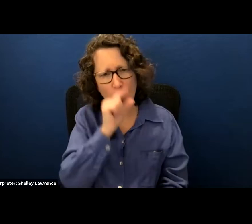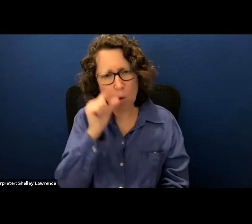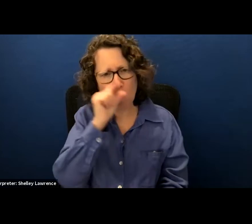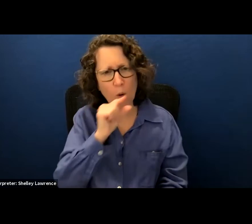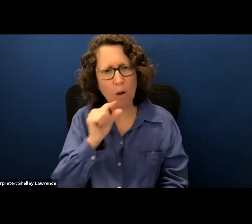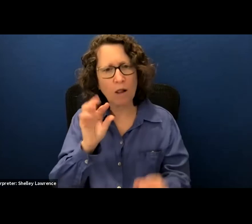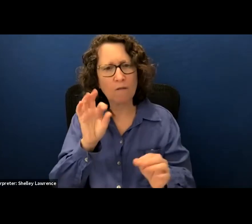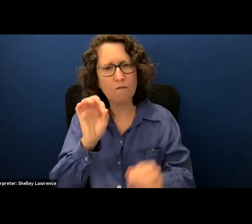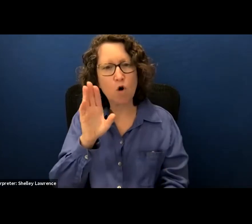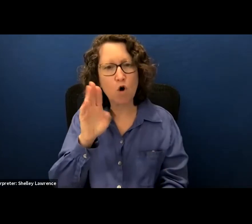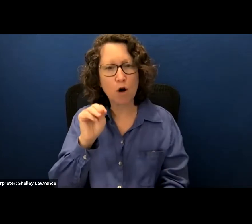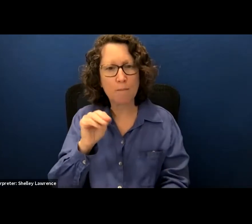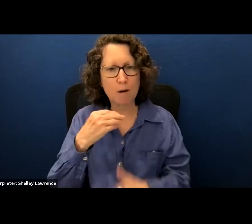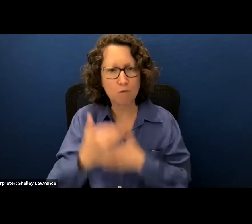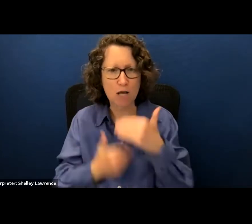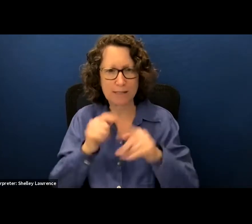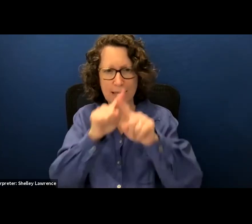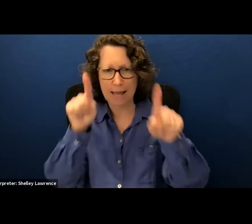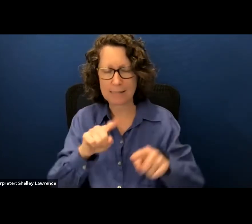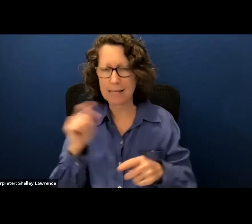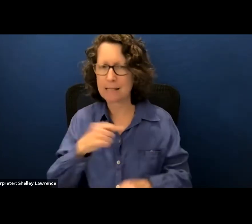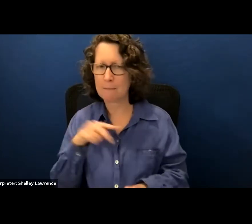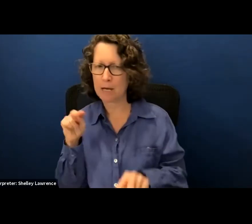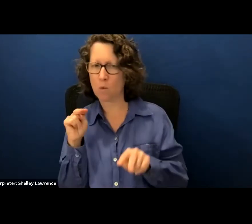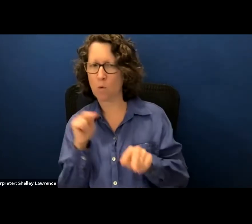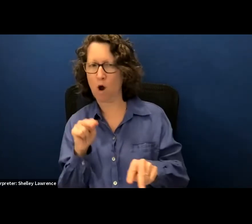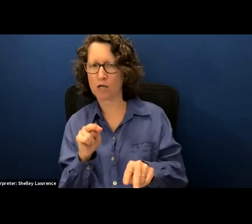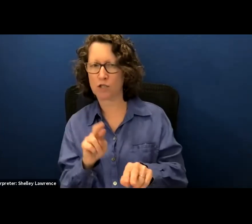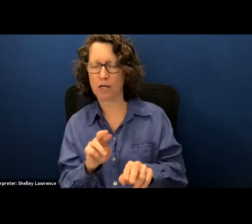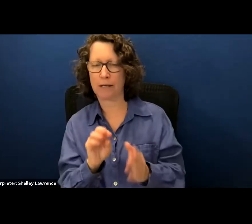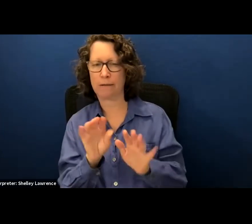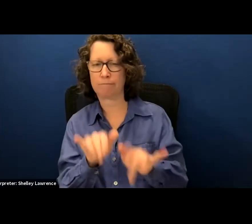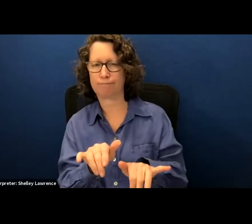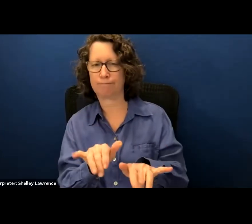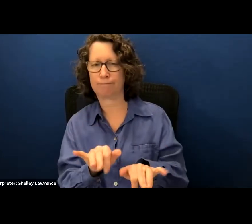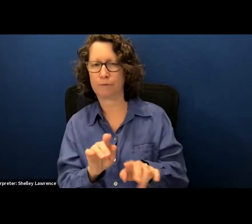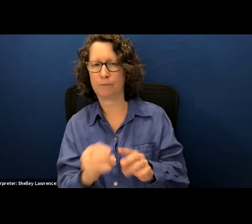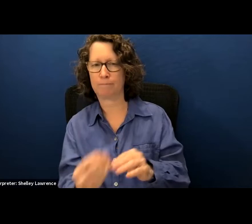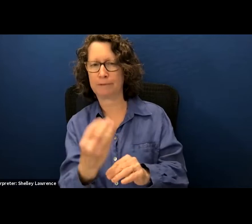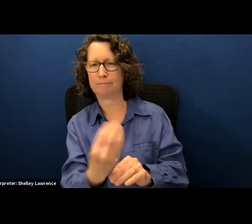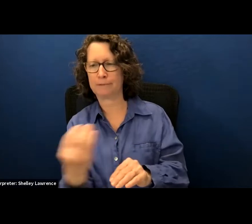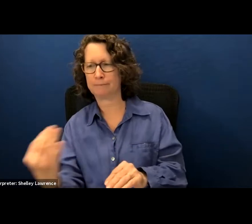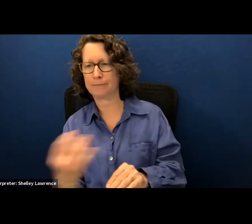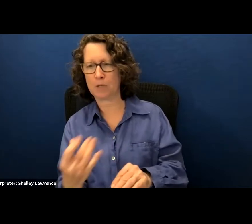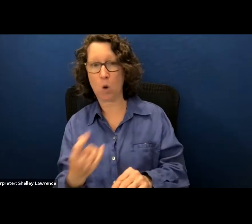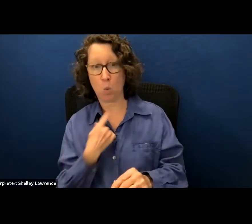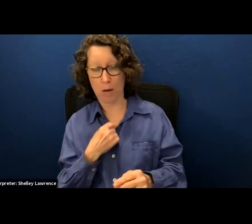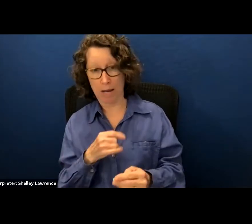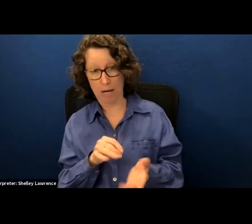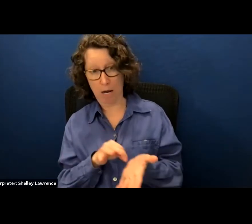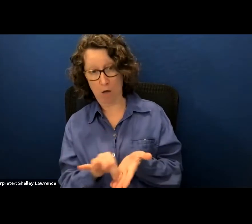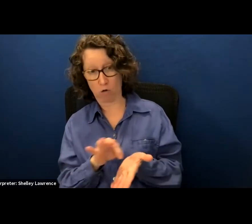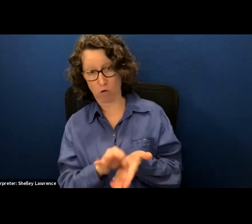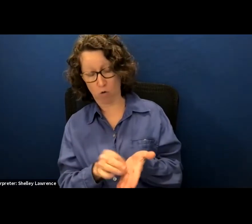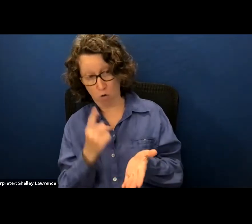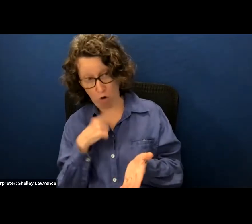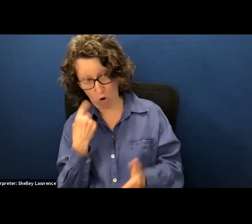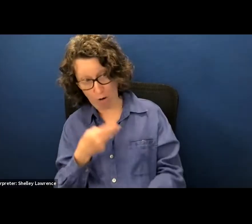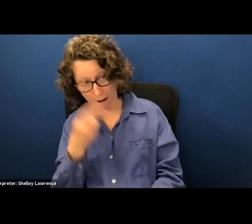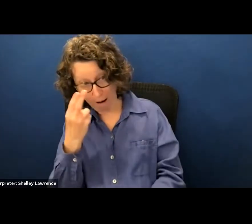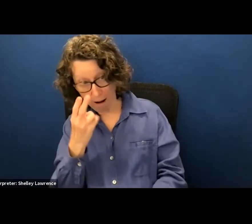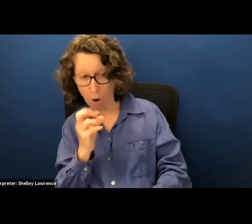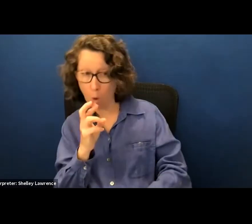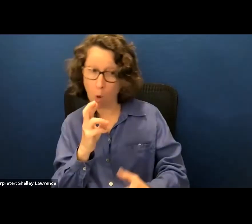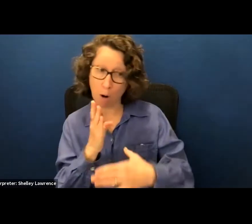form process, and there's someone watching their results come in. And when a score comes in that is high or